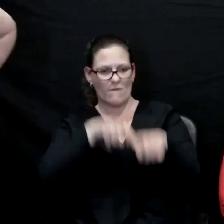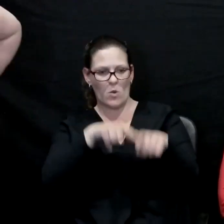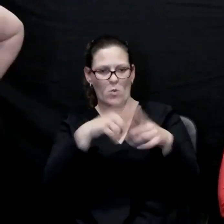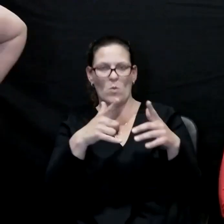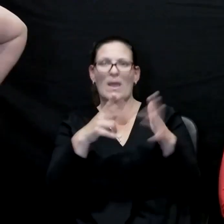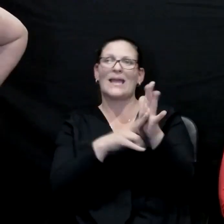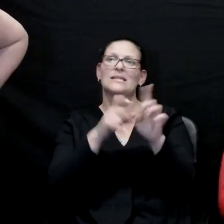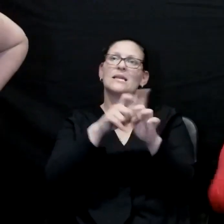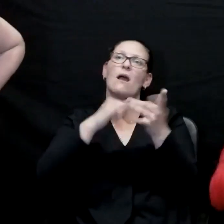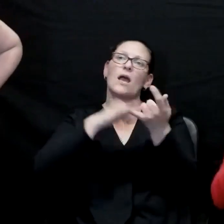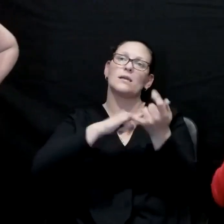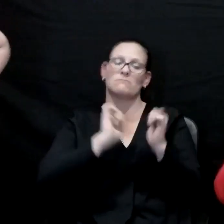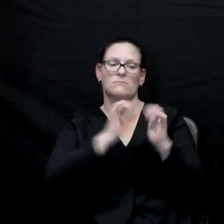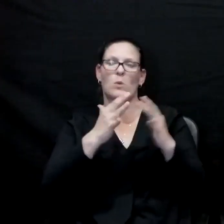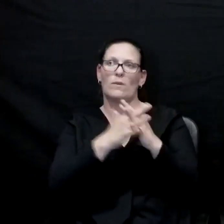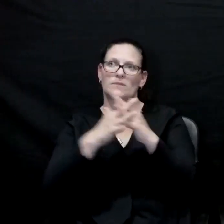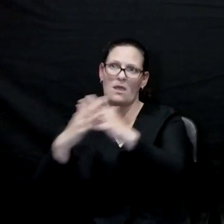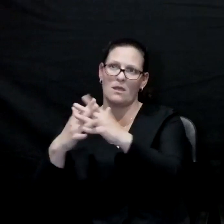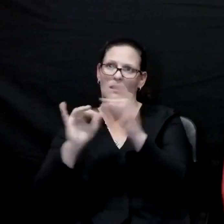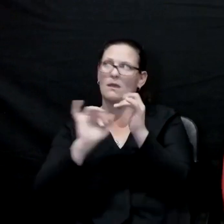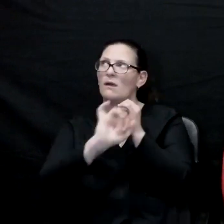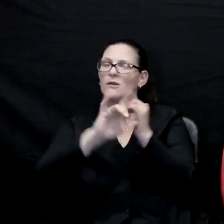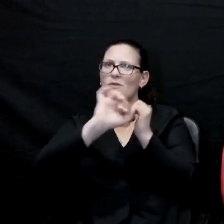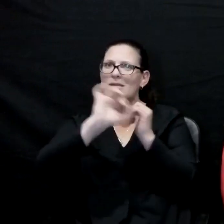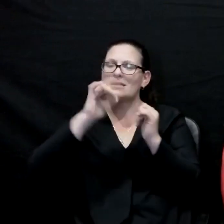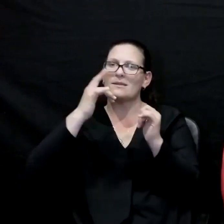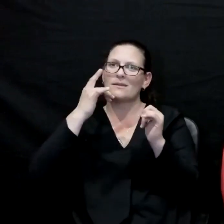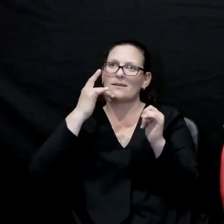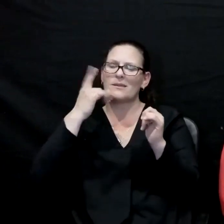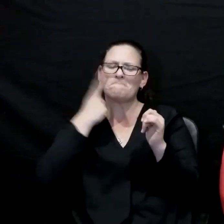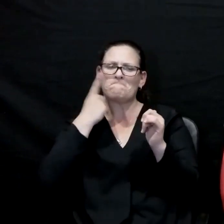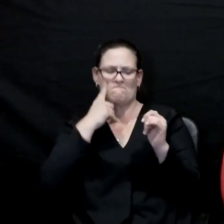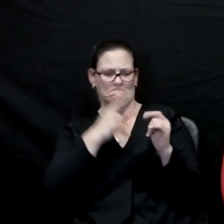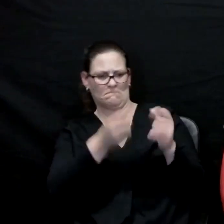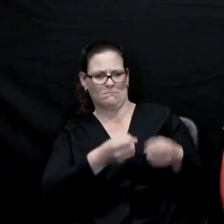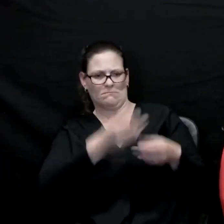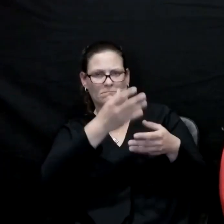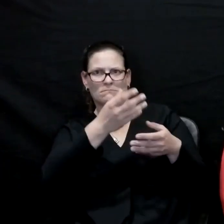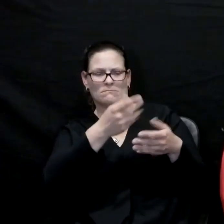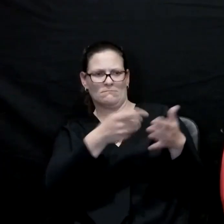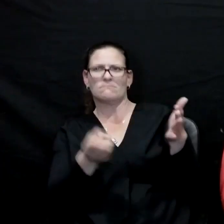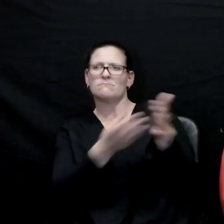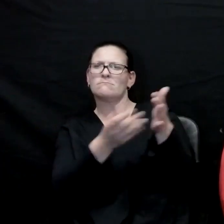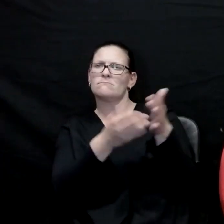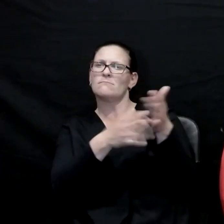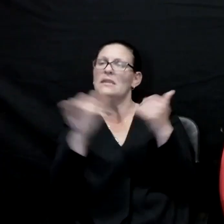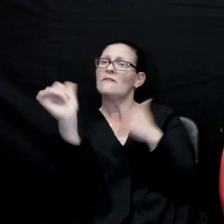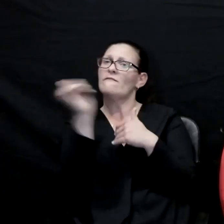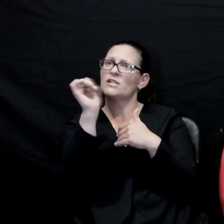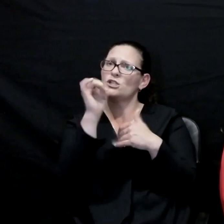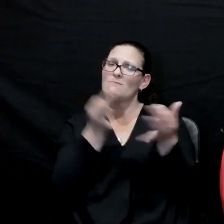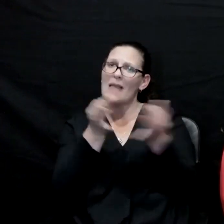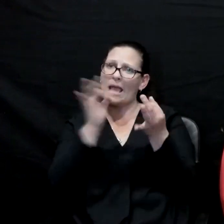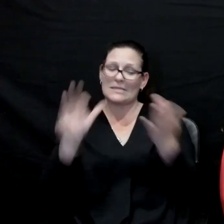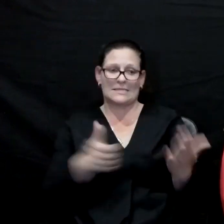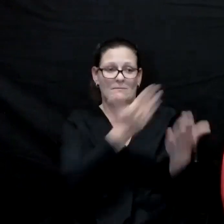have noticed what comes up a lot is that when people have their plan submitted, they actually aren't getting